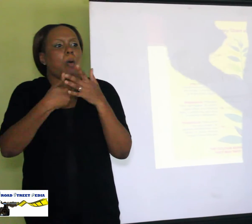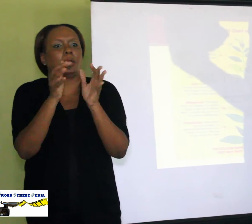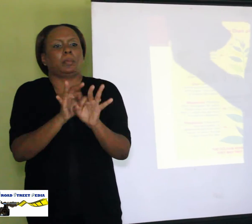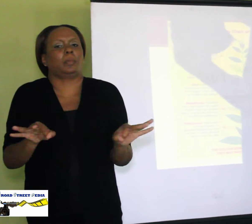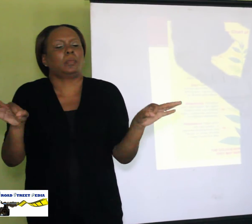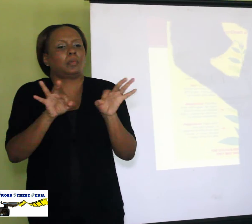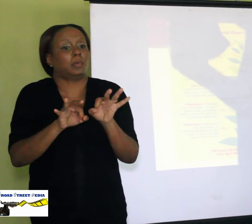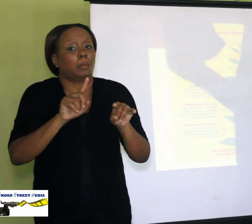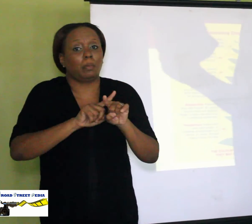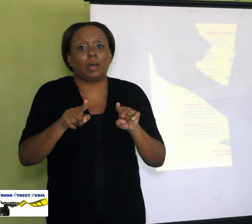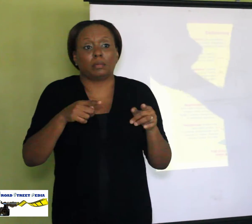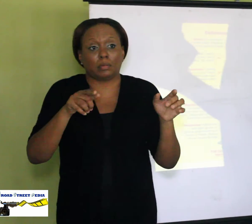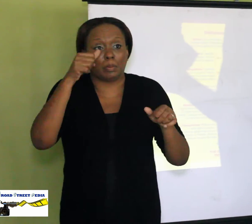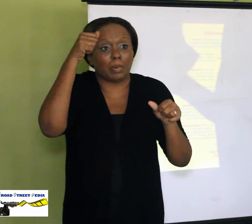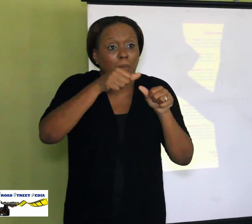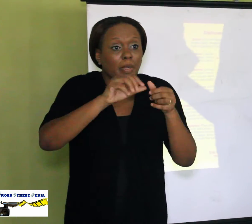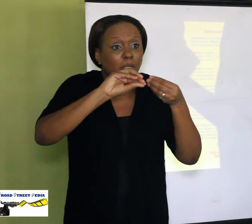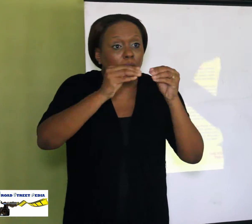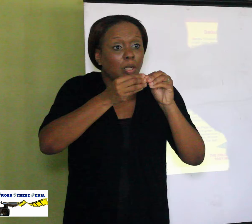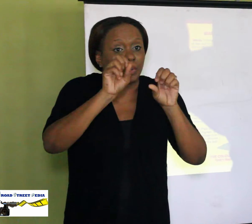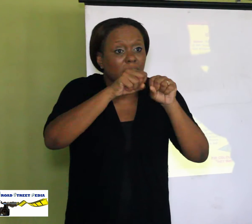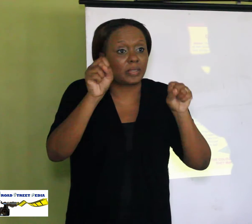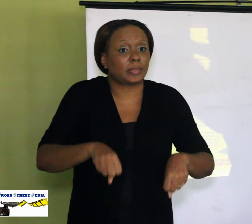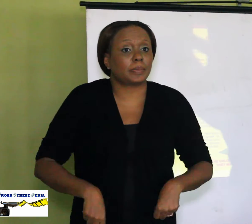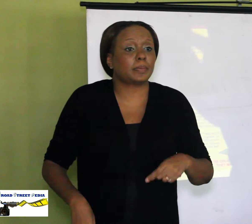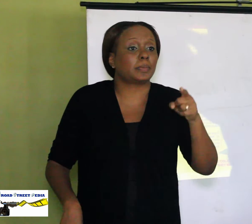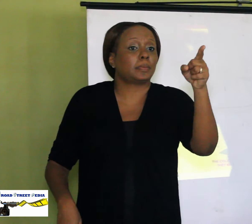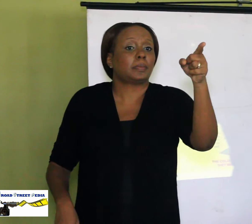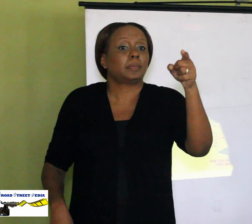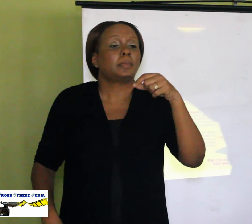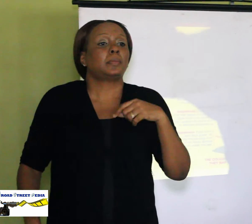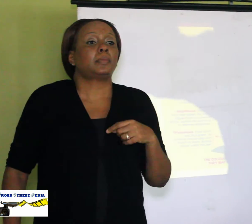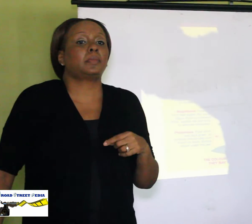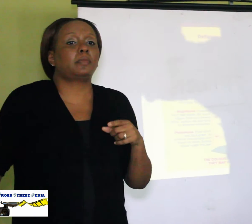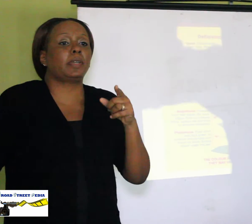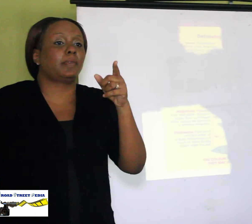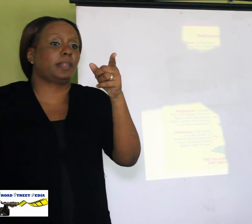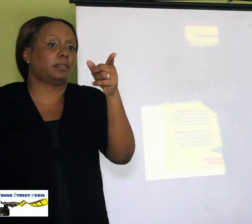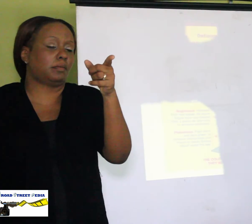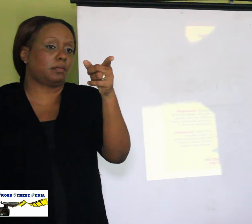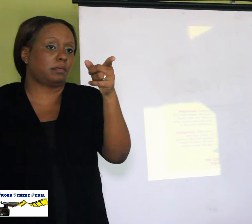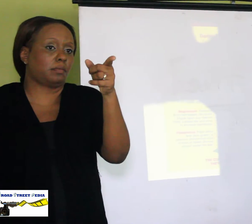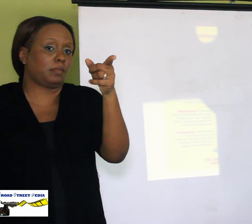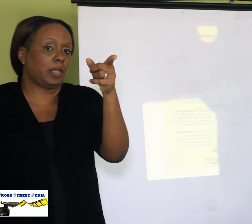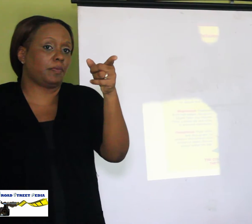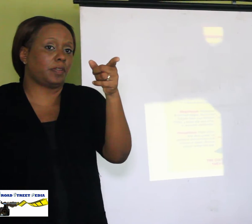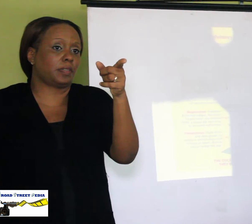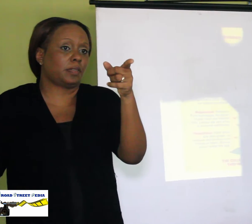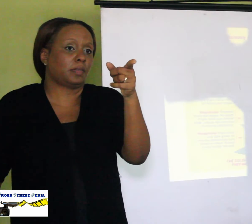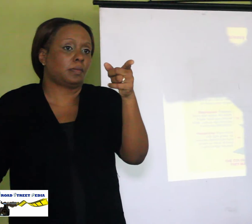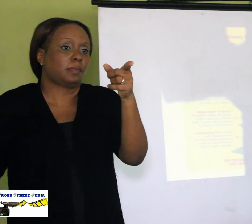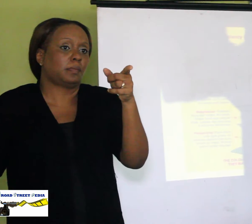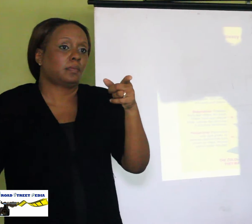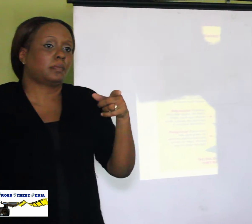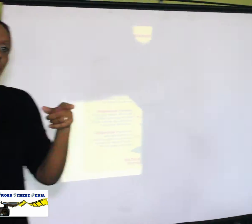Just remember your numbering system. Question? Wait. Oh,